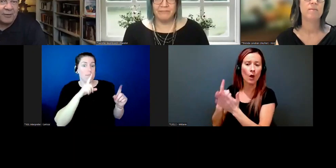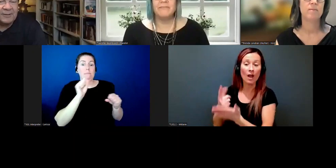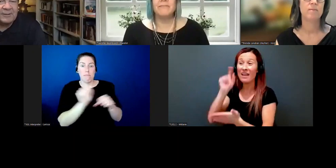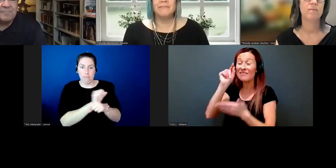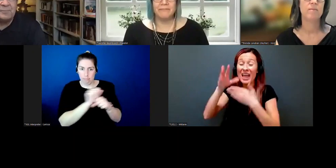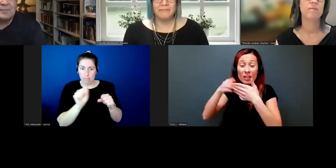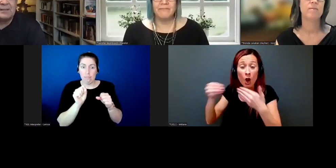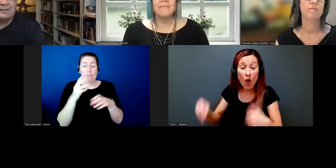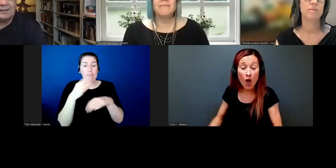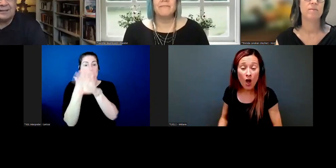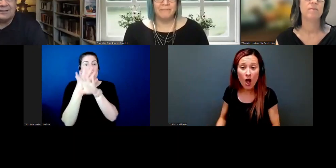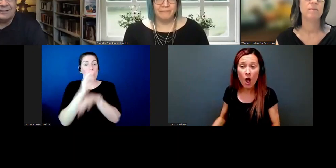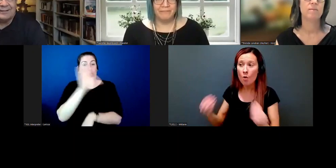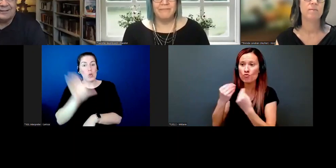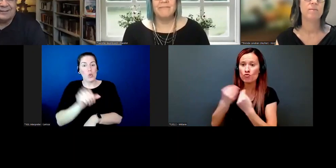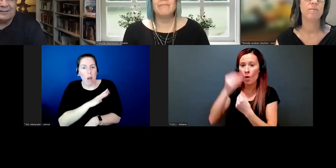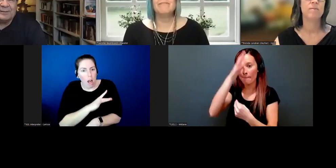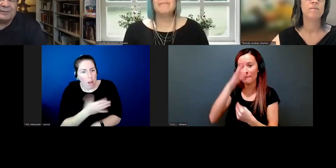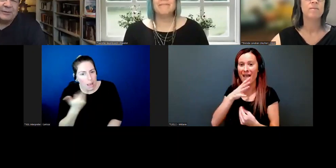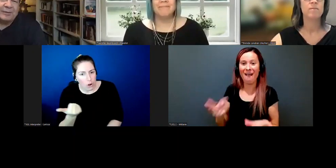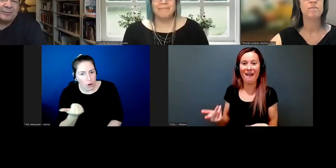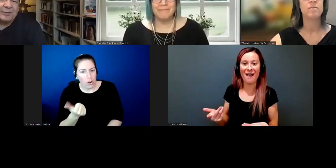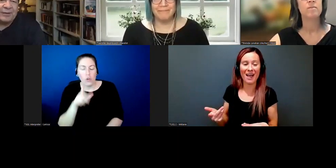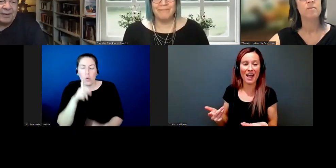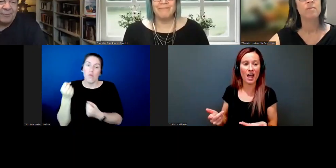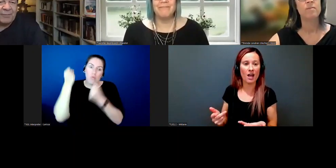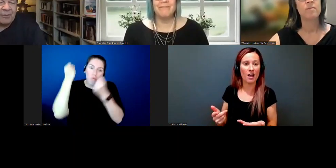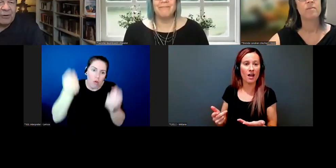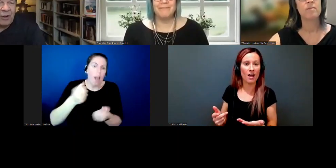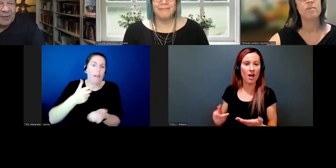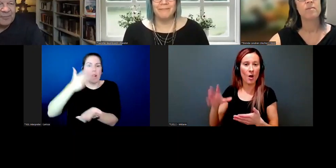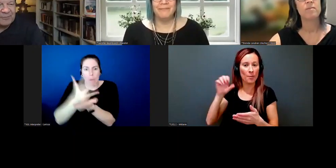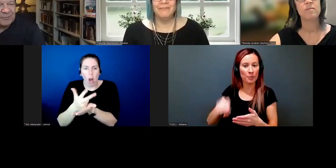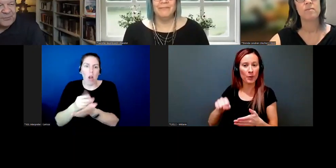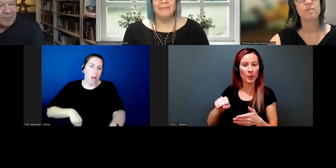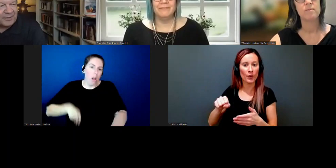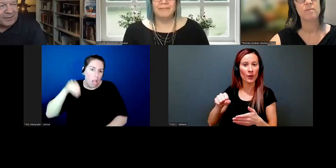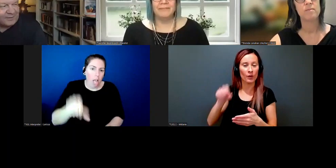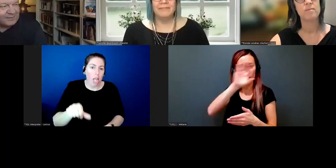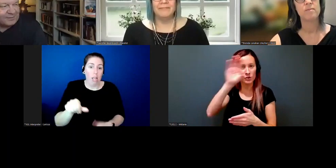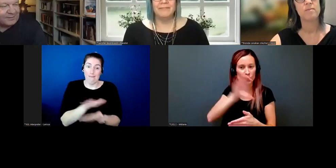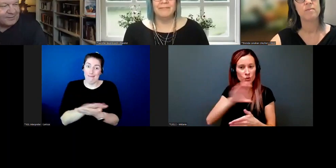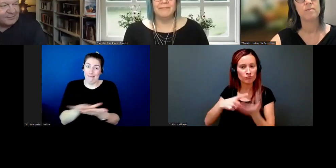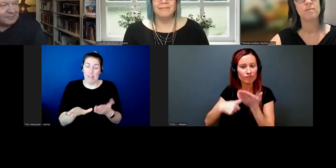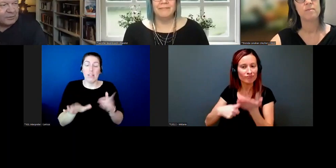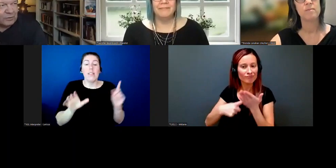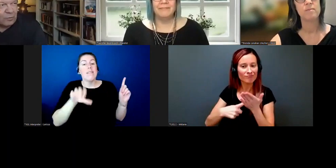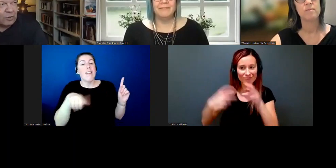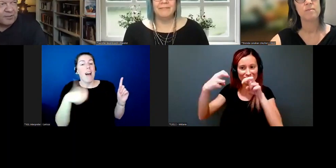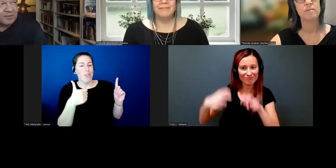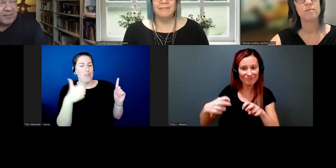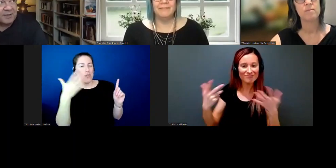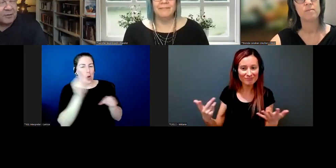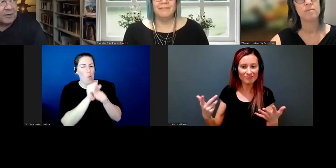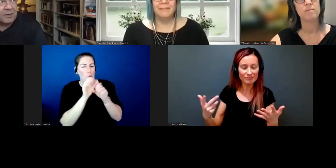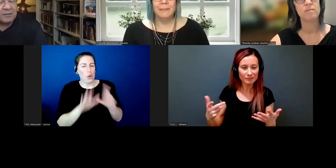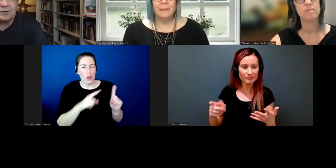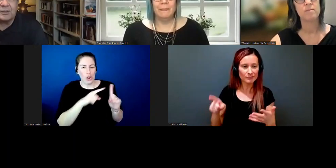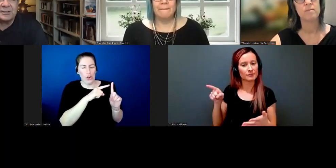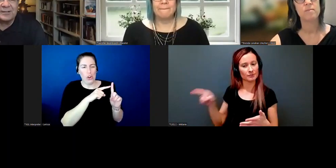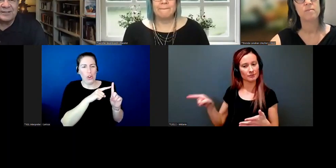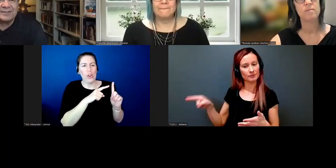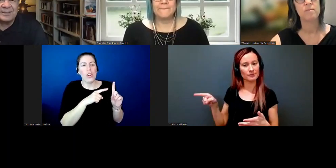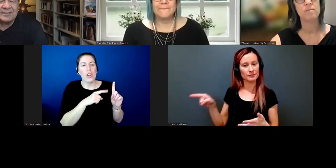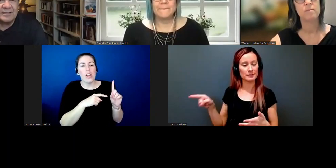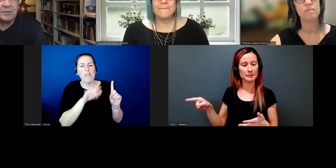now. And our colleague Peter Rosenbaum, he co-authored, I think, an